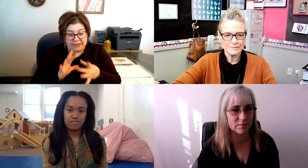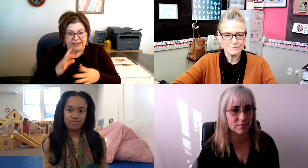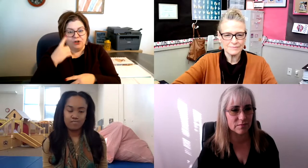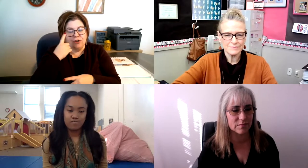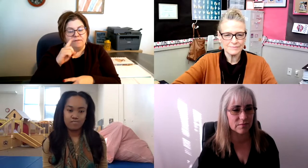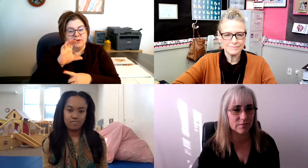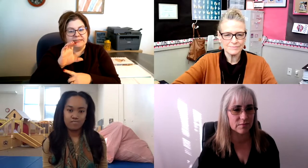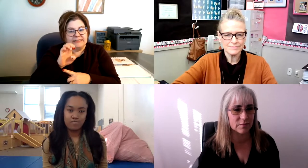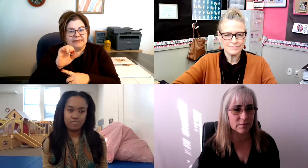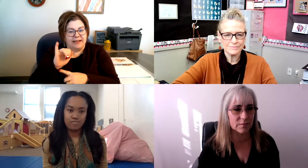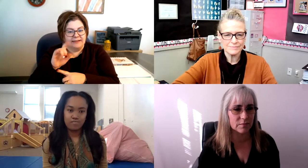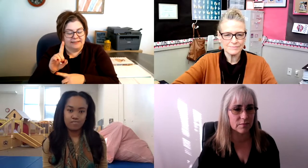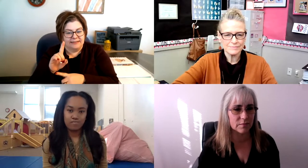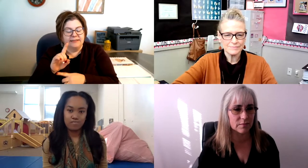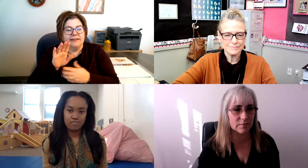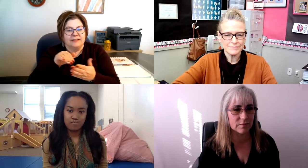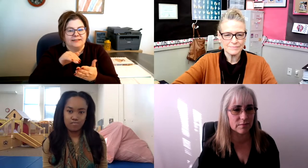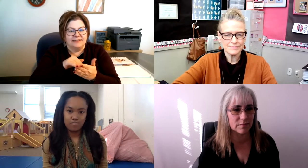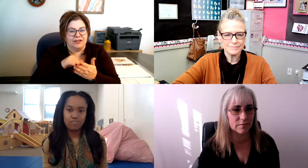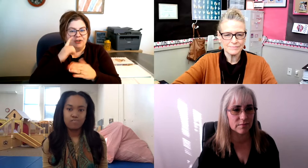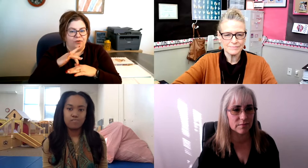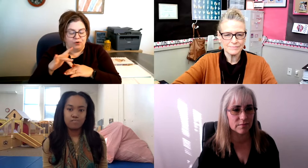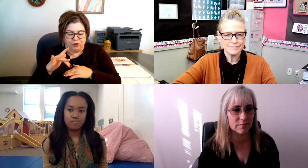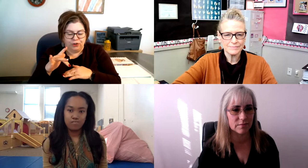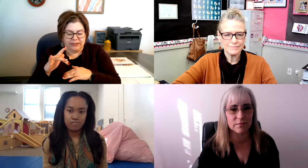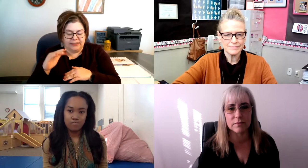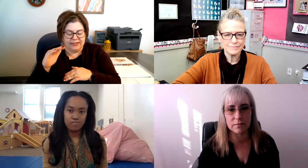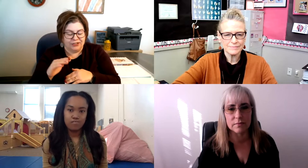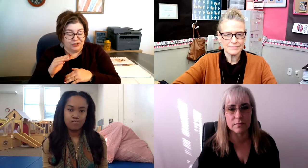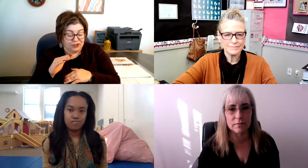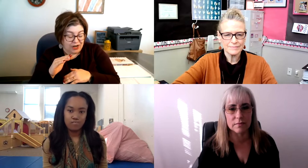is the deaf coordinator for CEID, that's